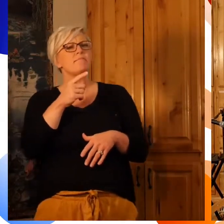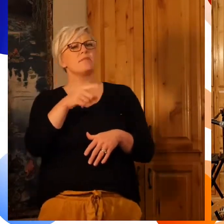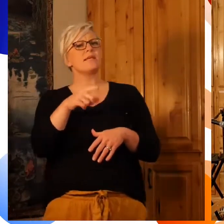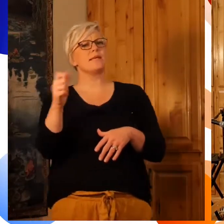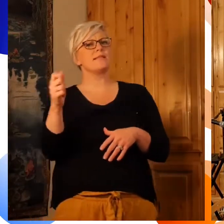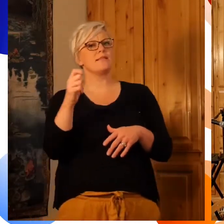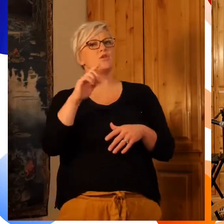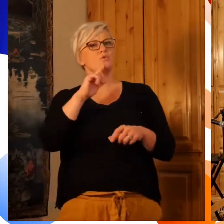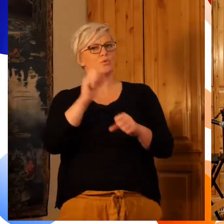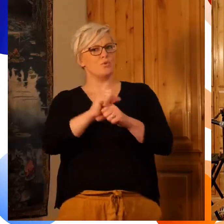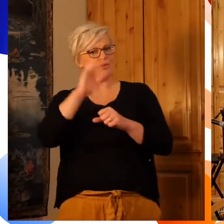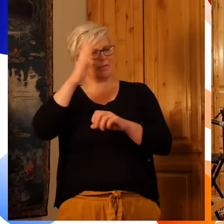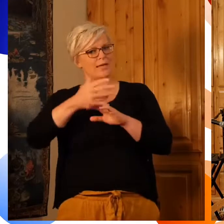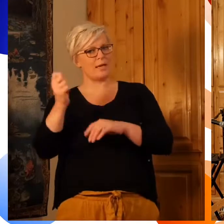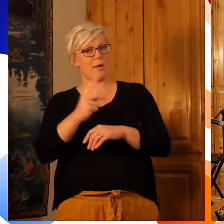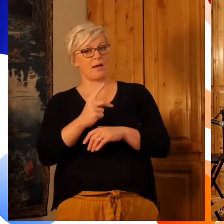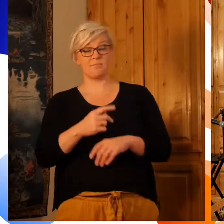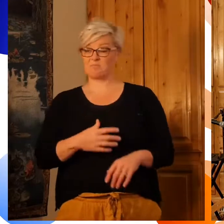story